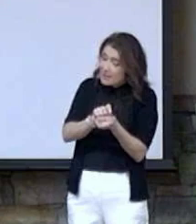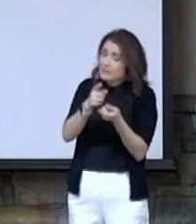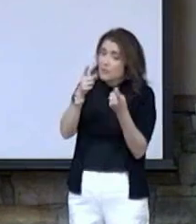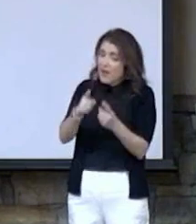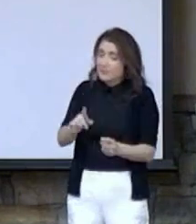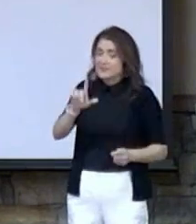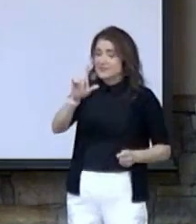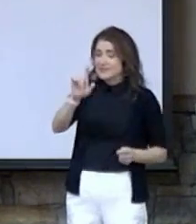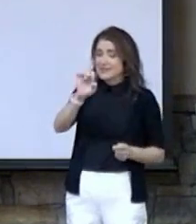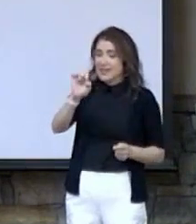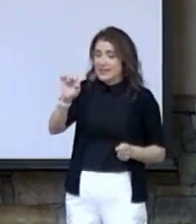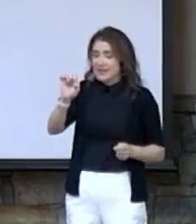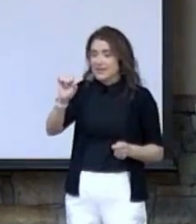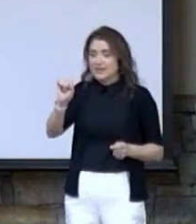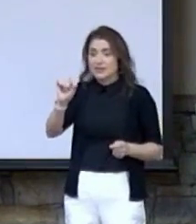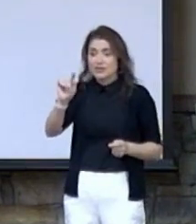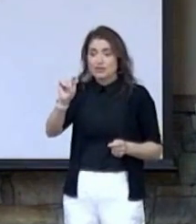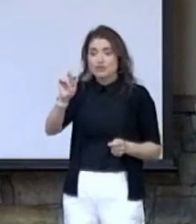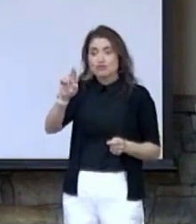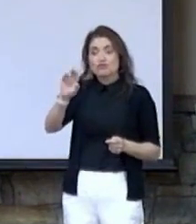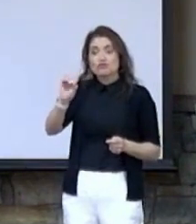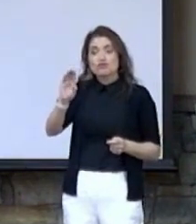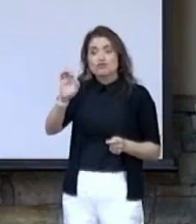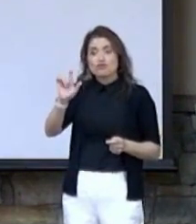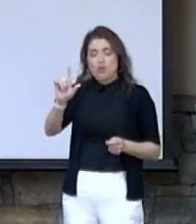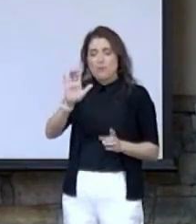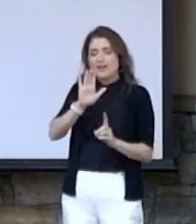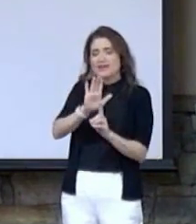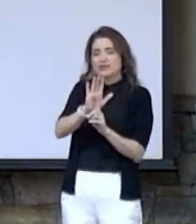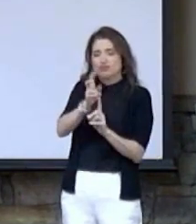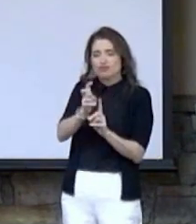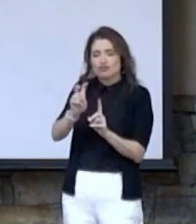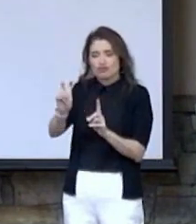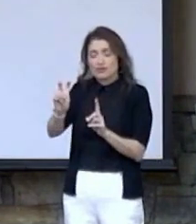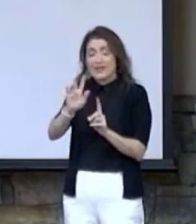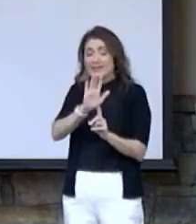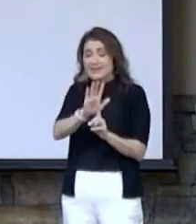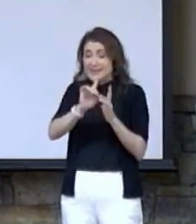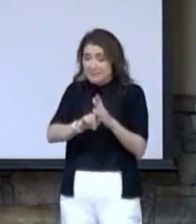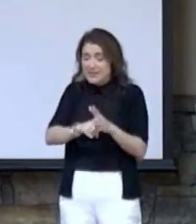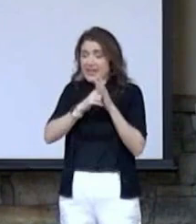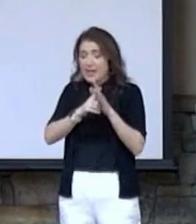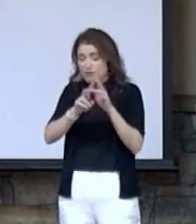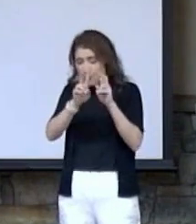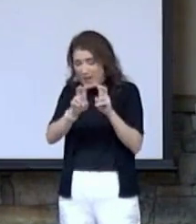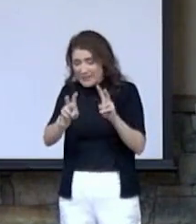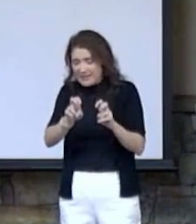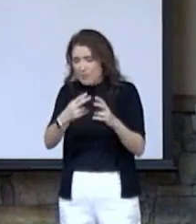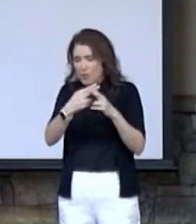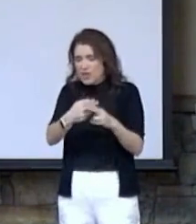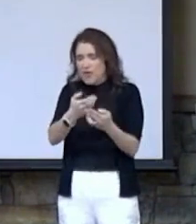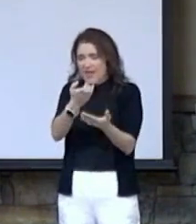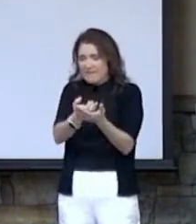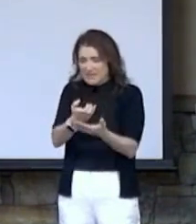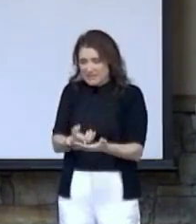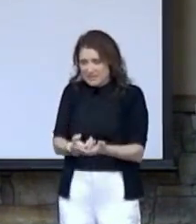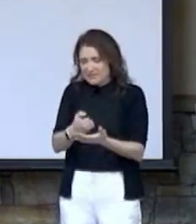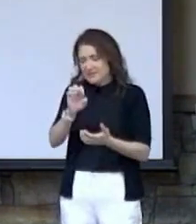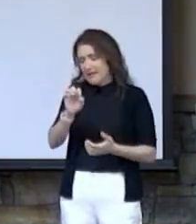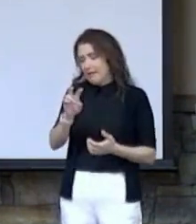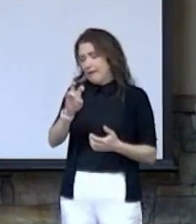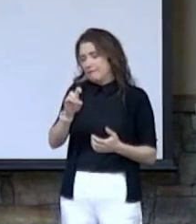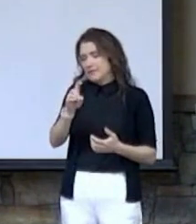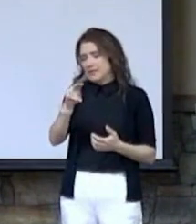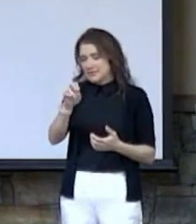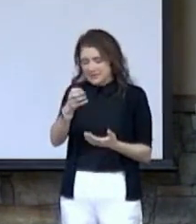his journey. As he began to examine what he called the evidence, what experts called the evidence, and what